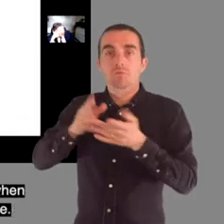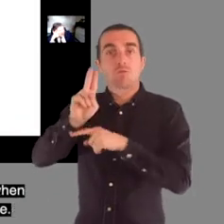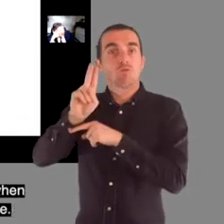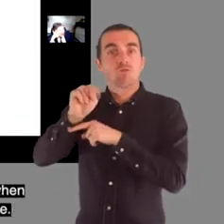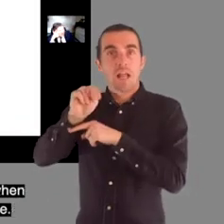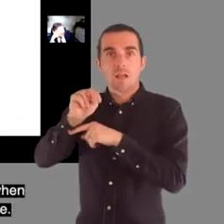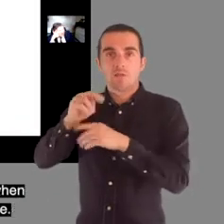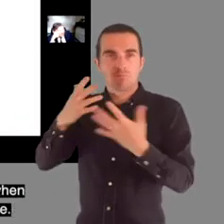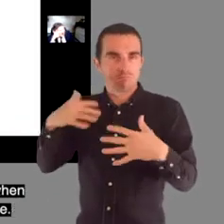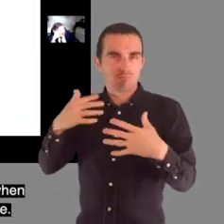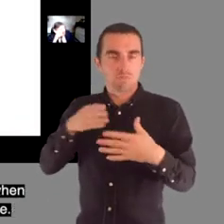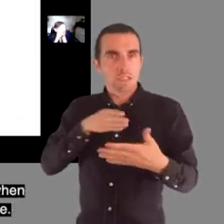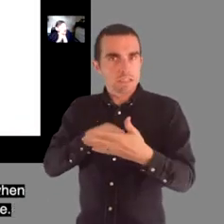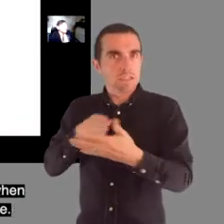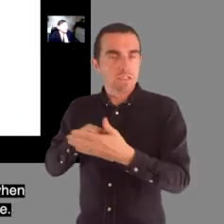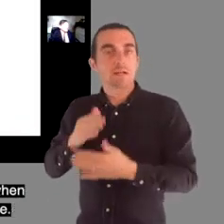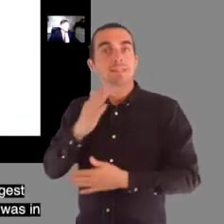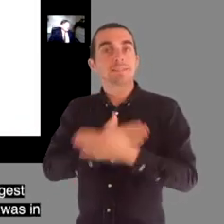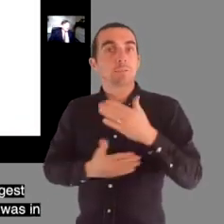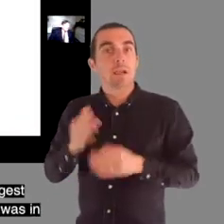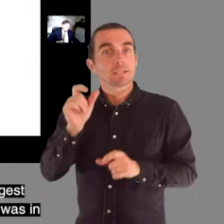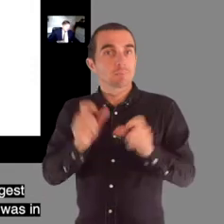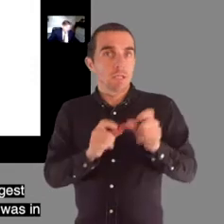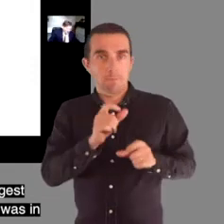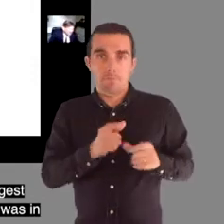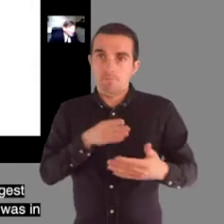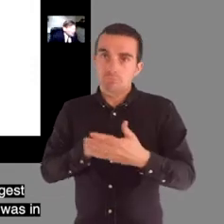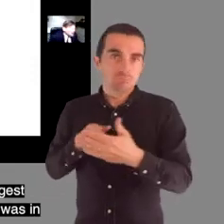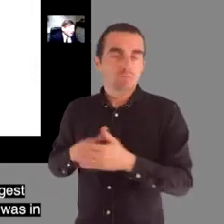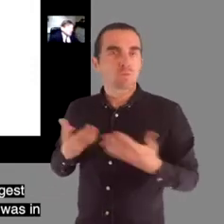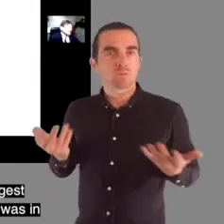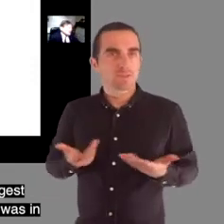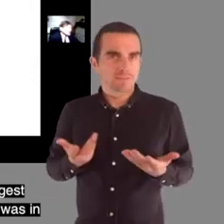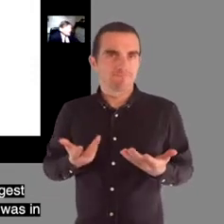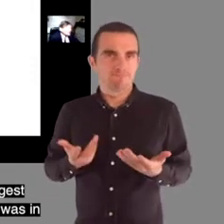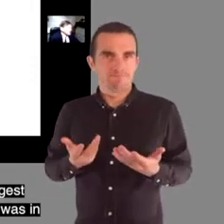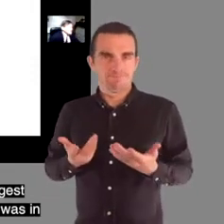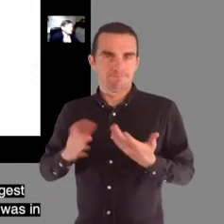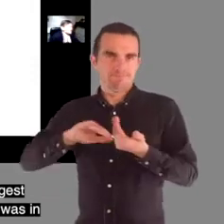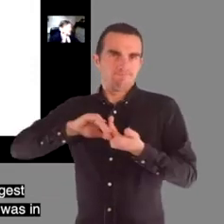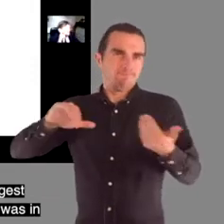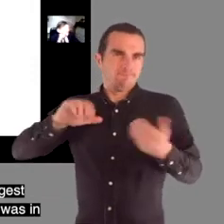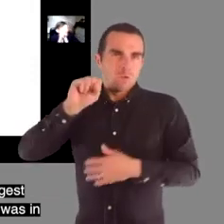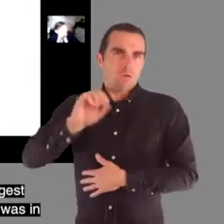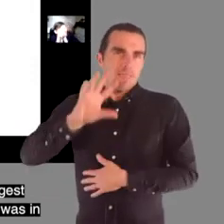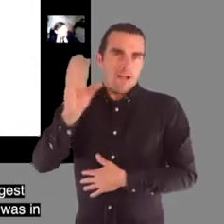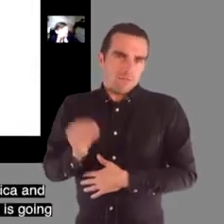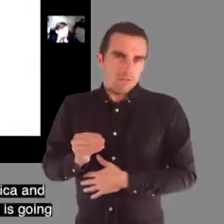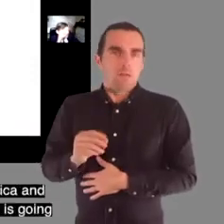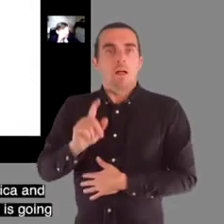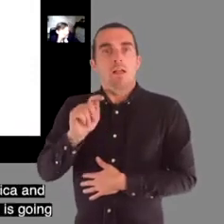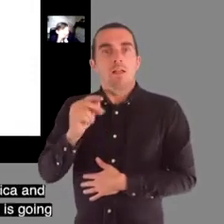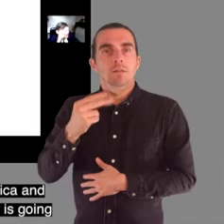at the UN with people. Now, perhaps one of the biggest challenges for disabled people was